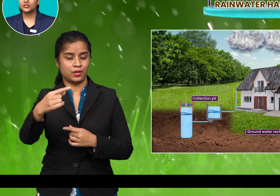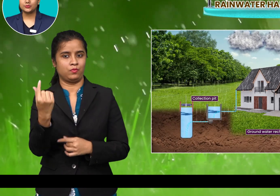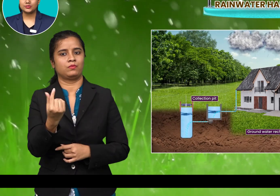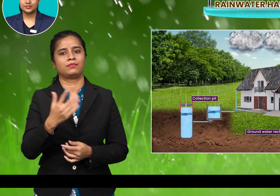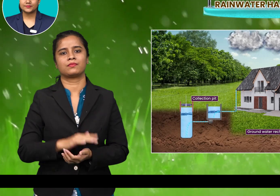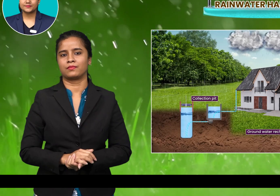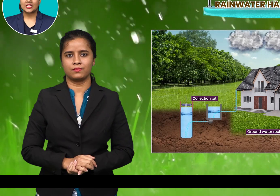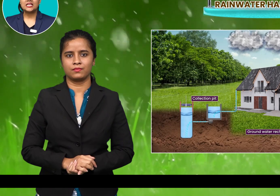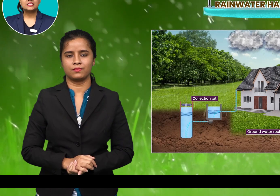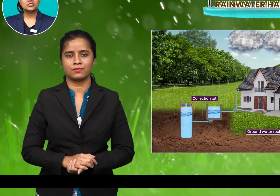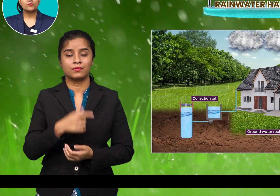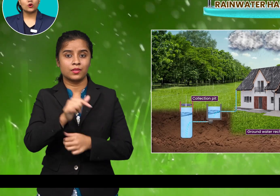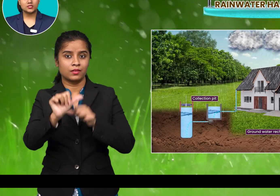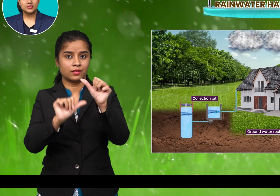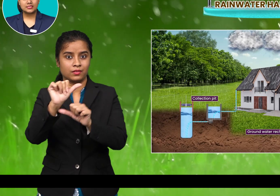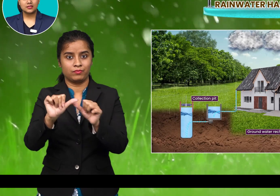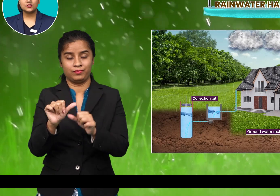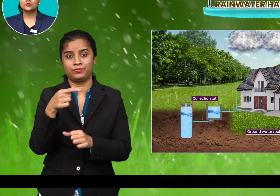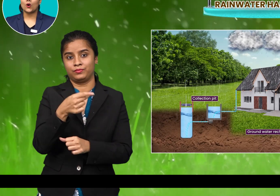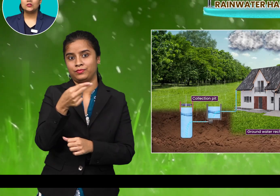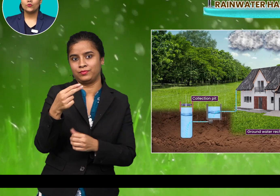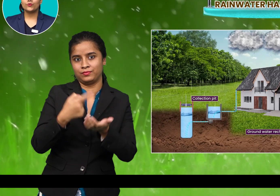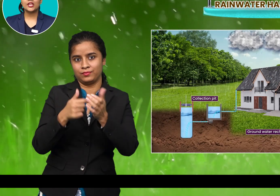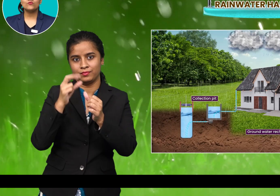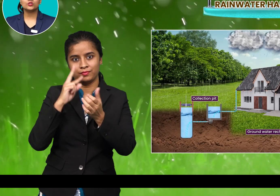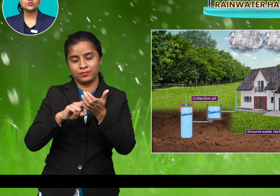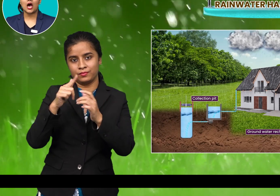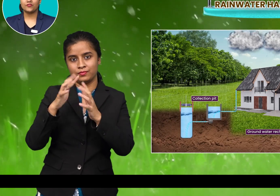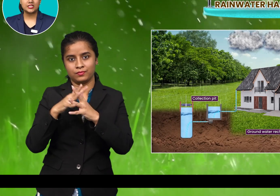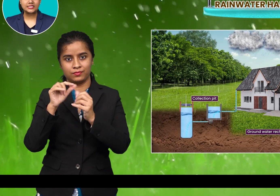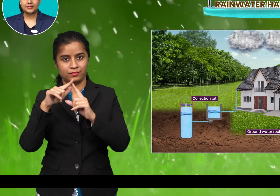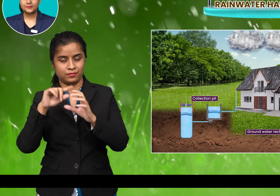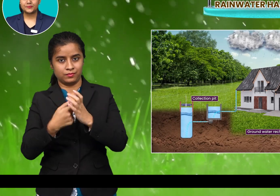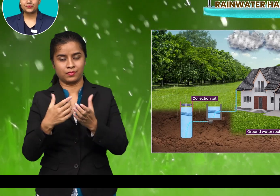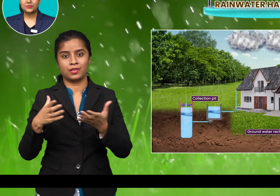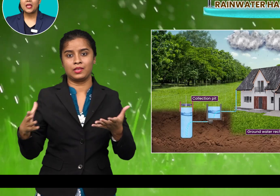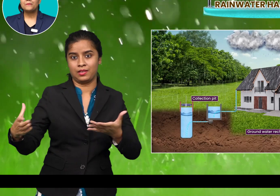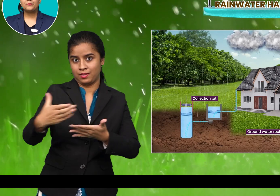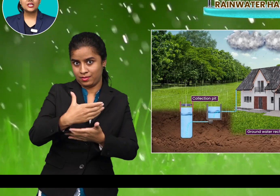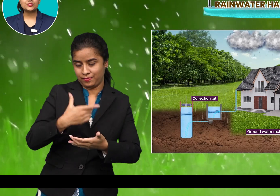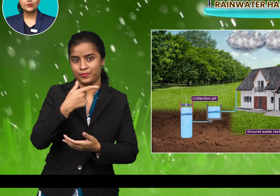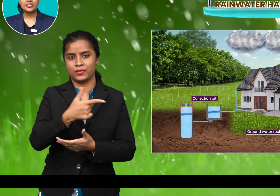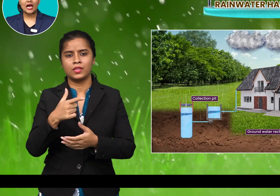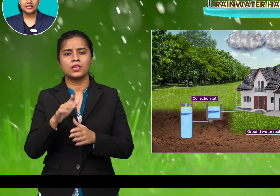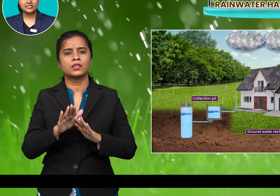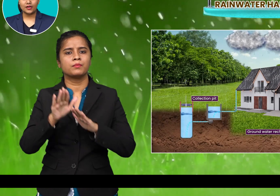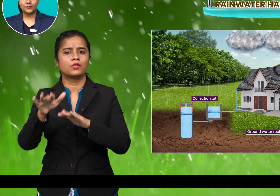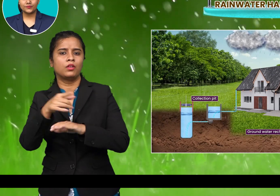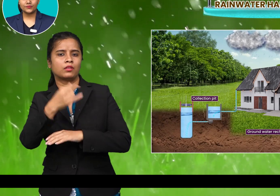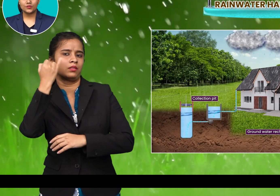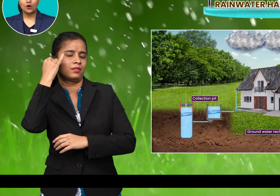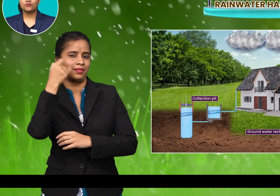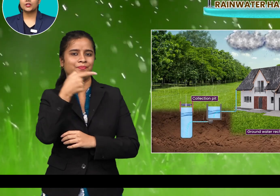later use. This process is called rainwater harvesting, based on the